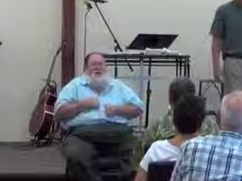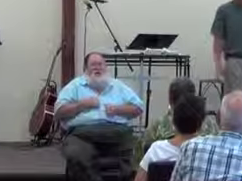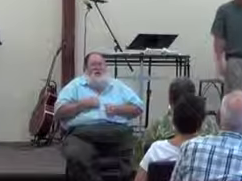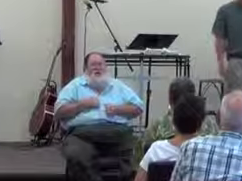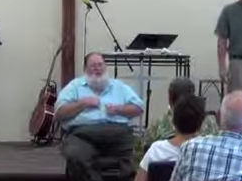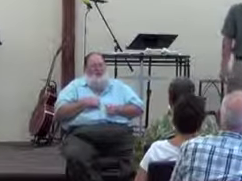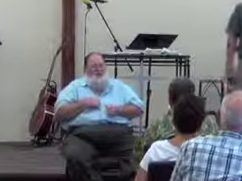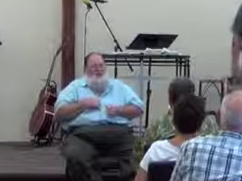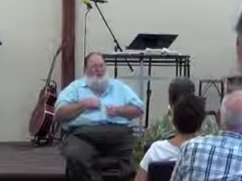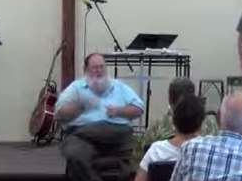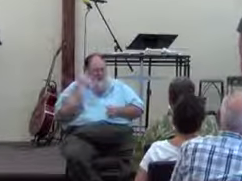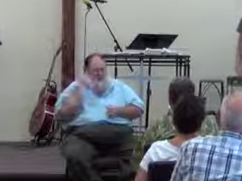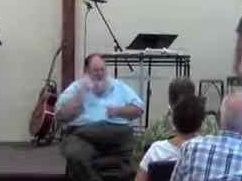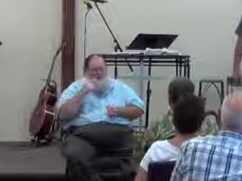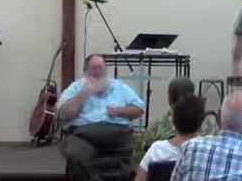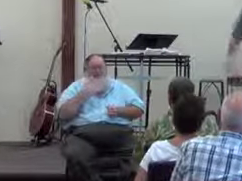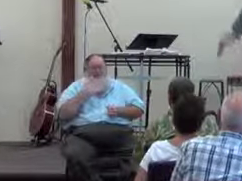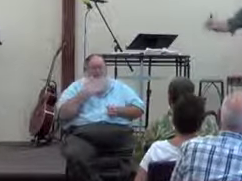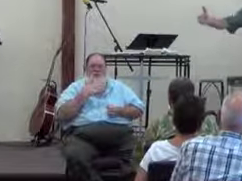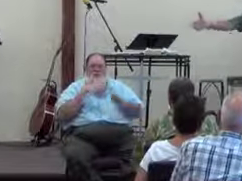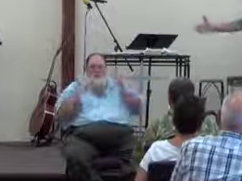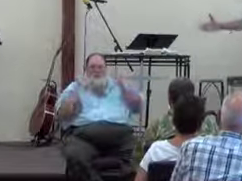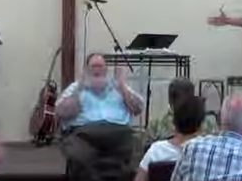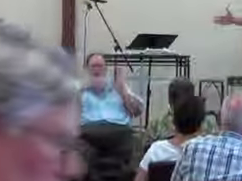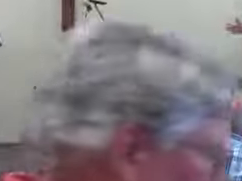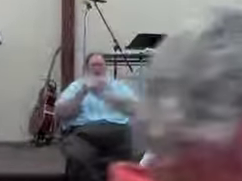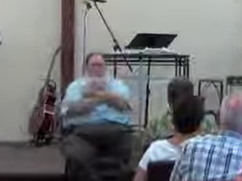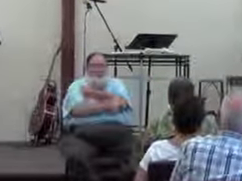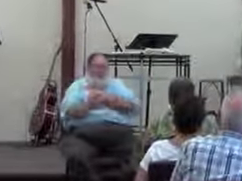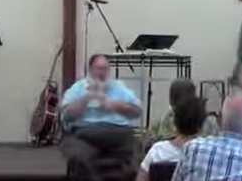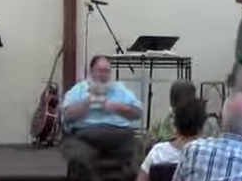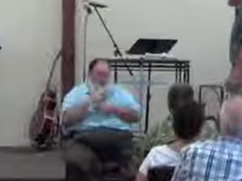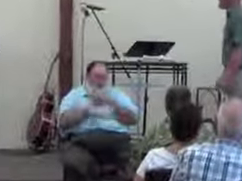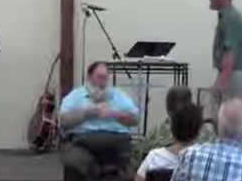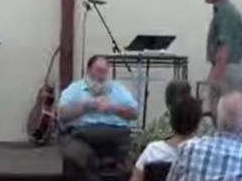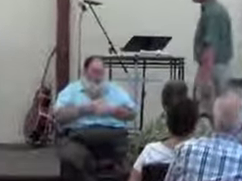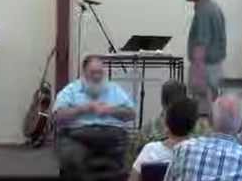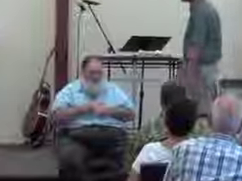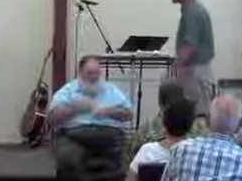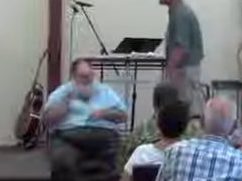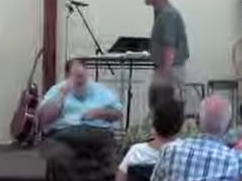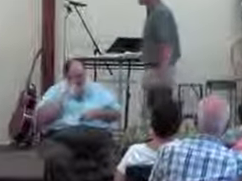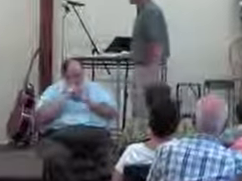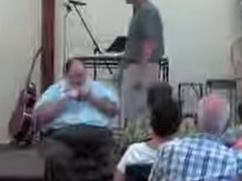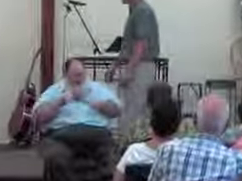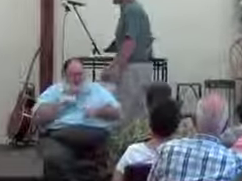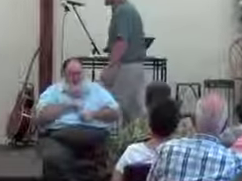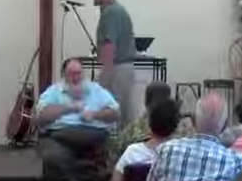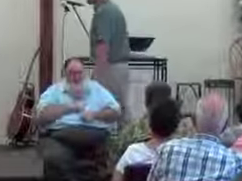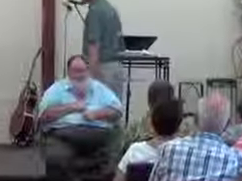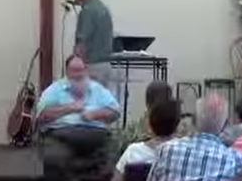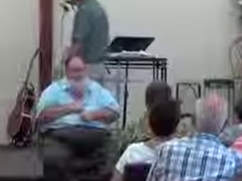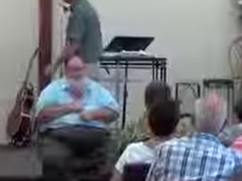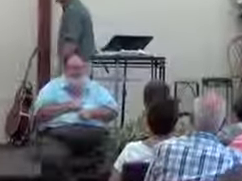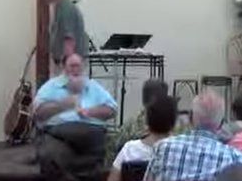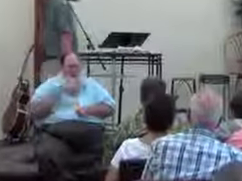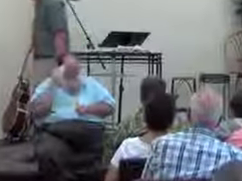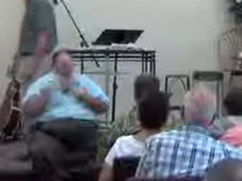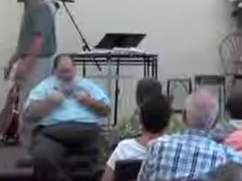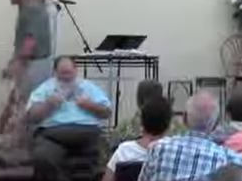convinced it was founded on God, and that's why he's allowed us to prosper like he has so long. And I know we have some problems, you know, because